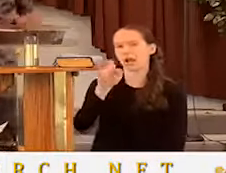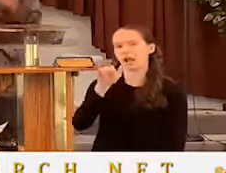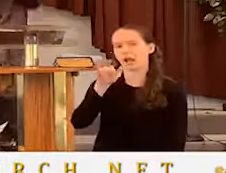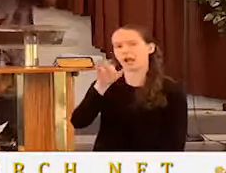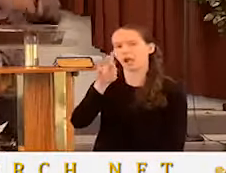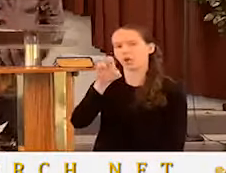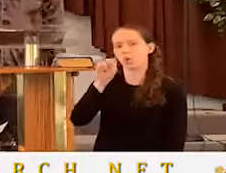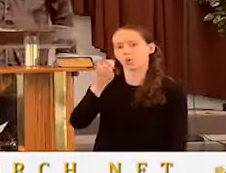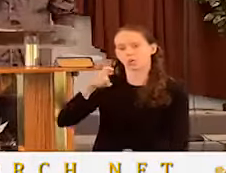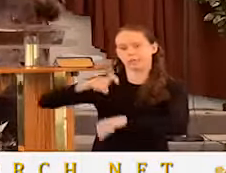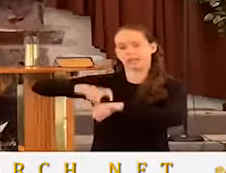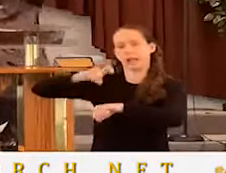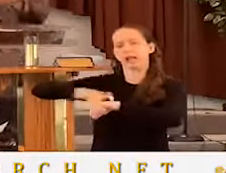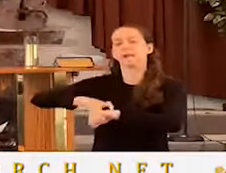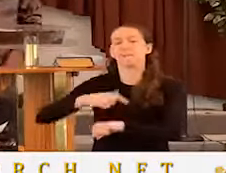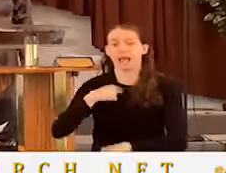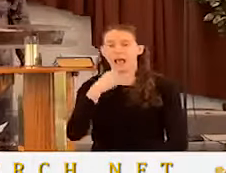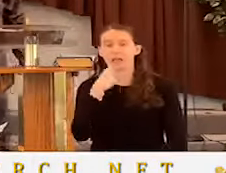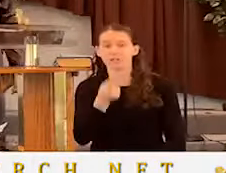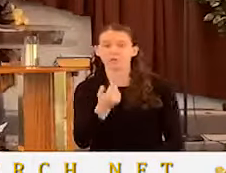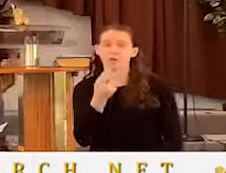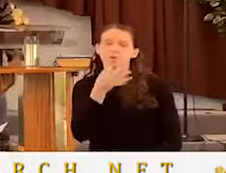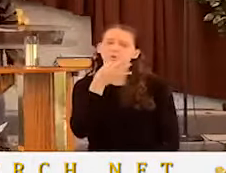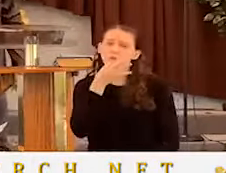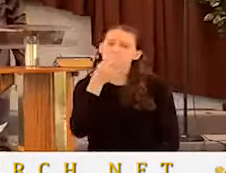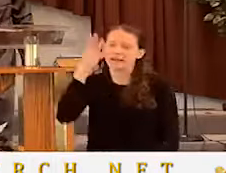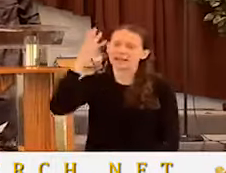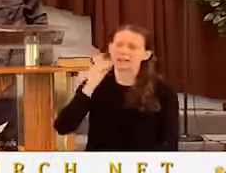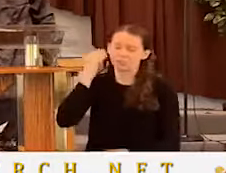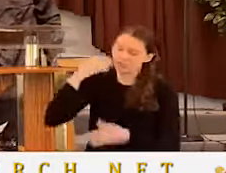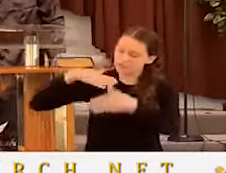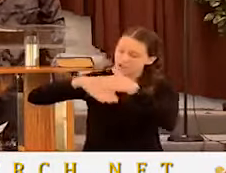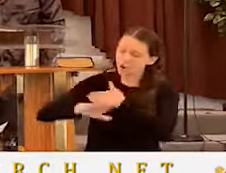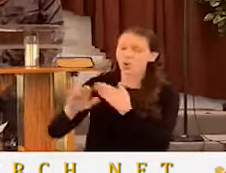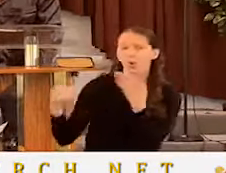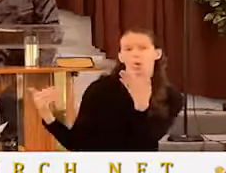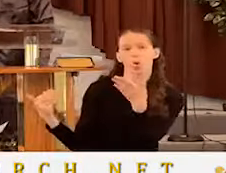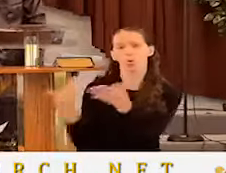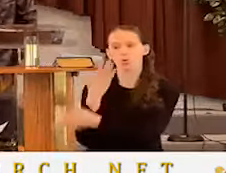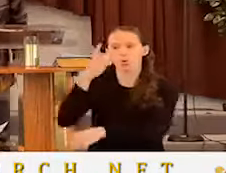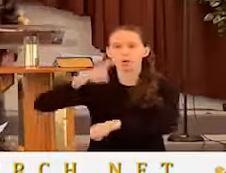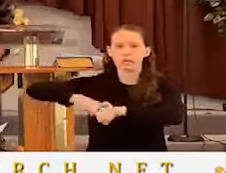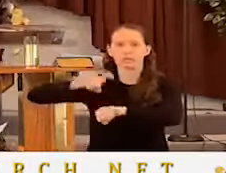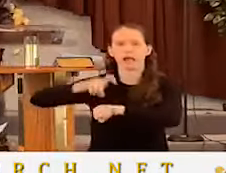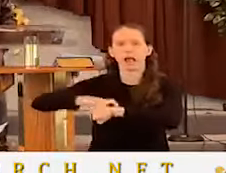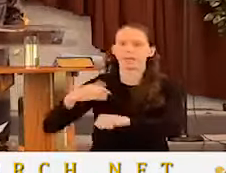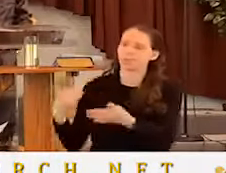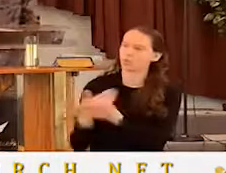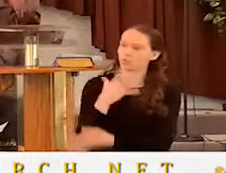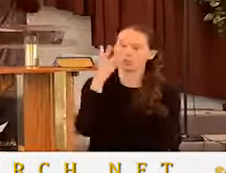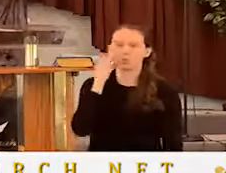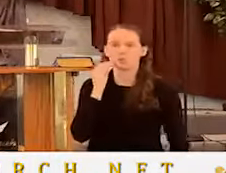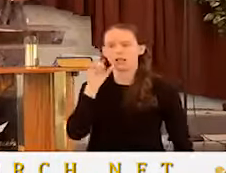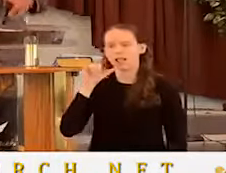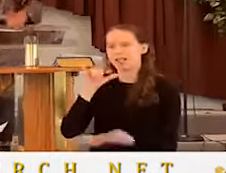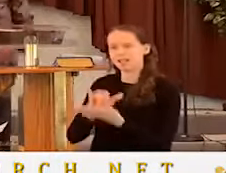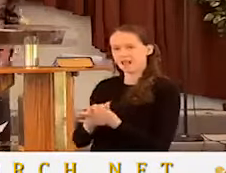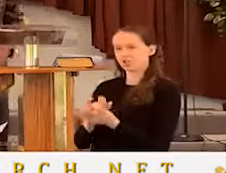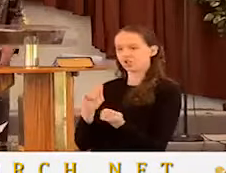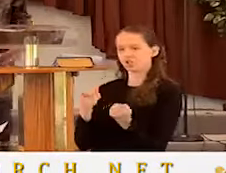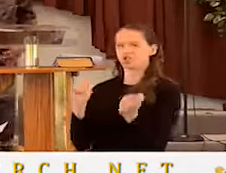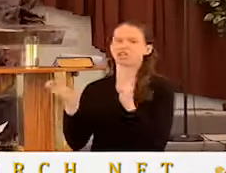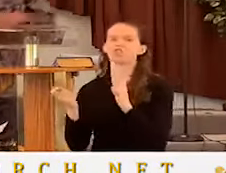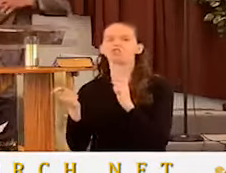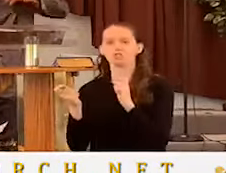moment. I want to tell you right now that you are about to enter into a kairos moment. A kairos moment is a